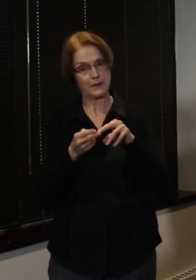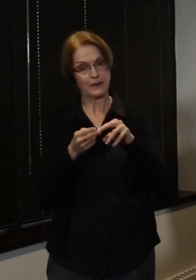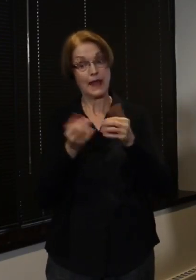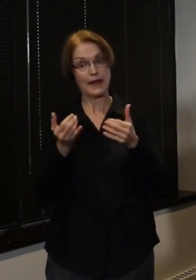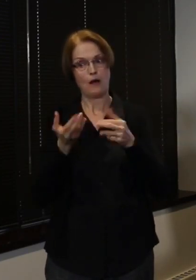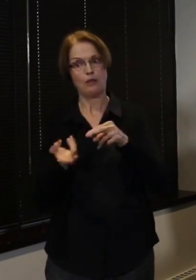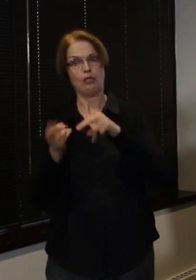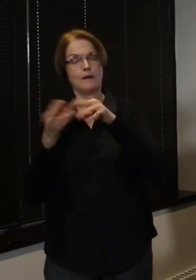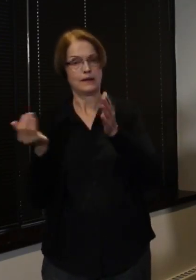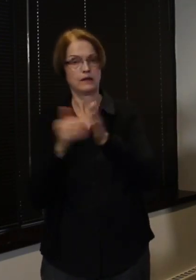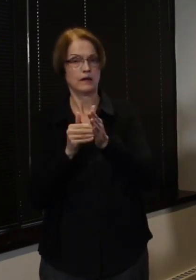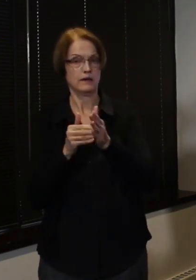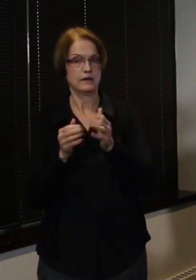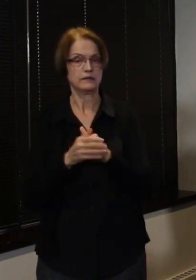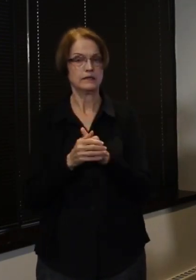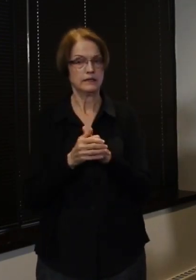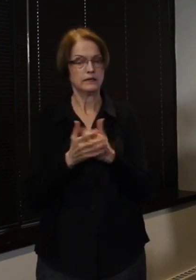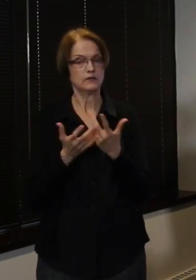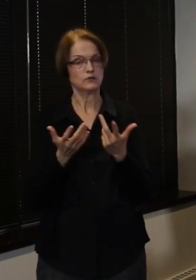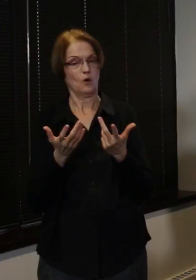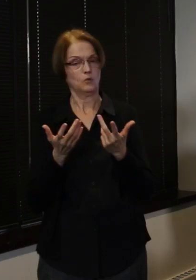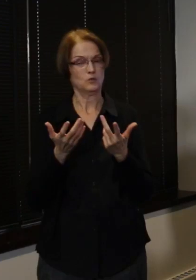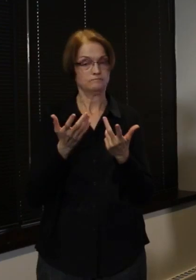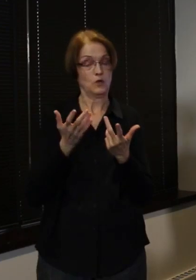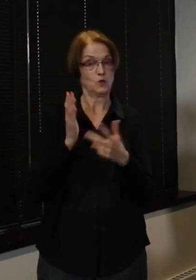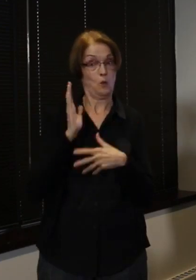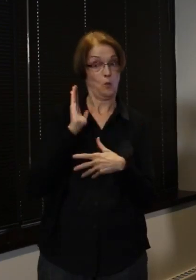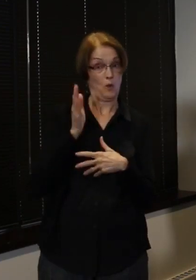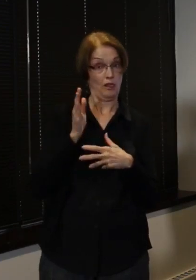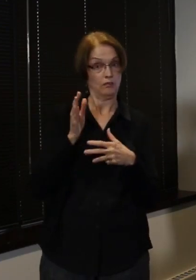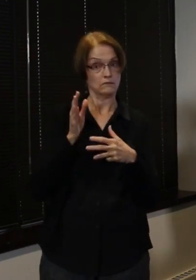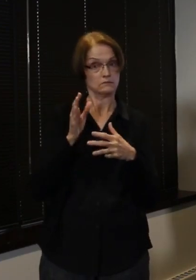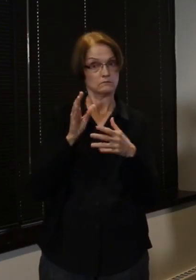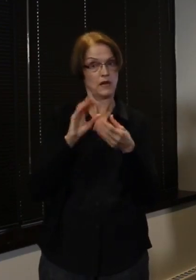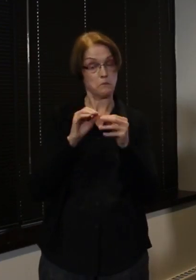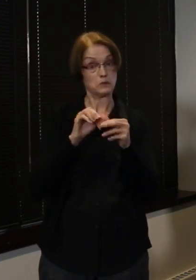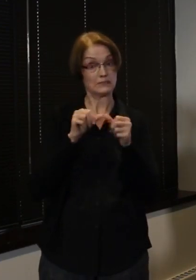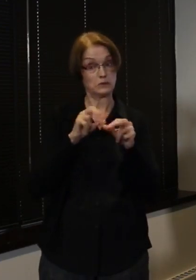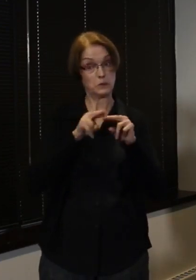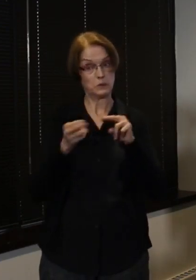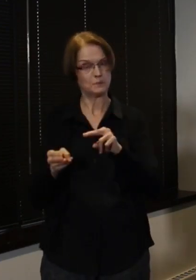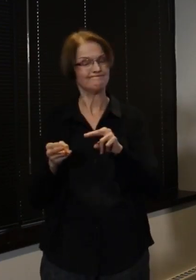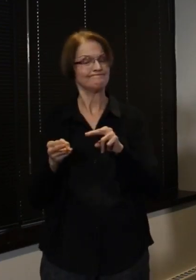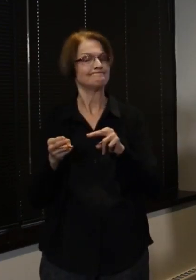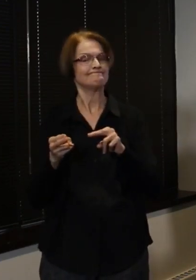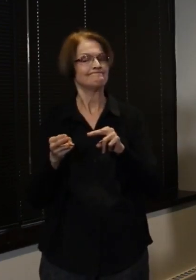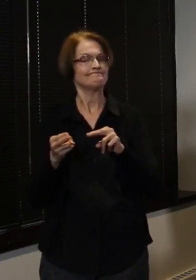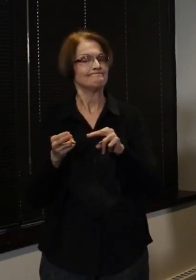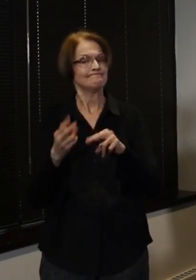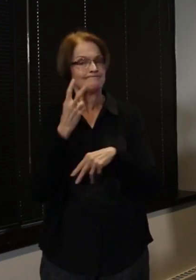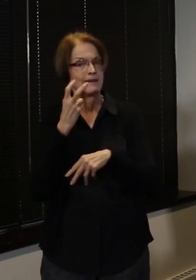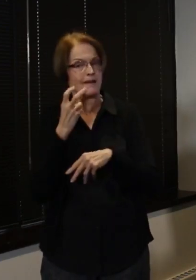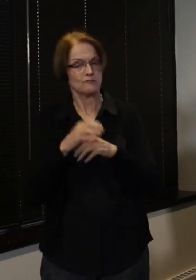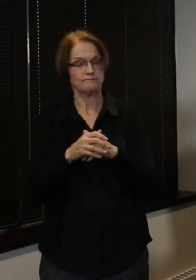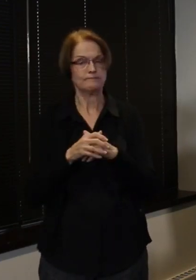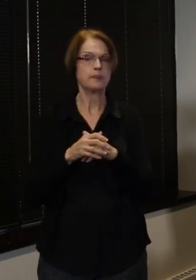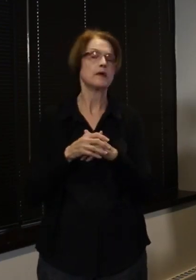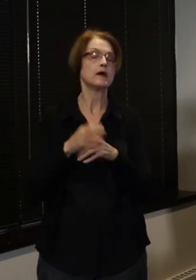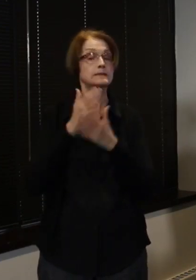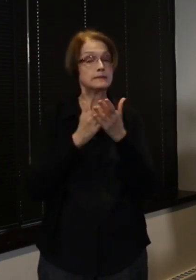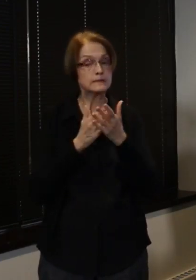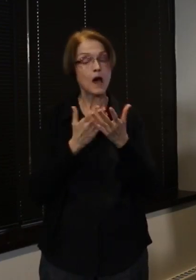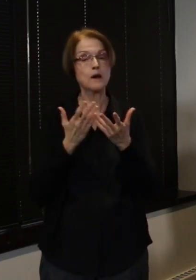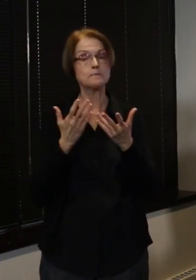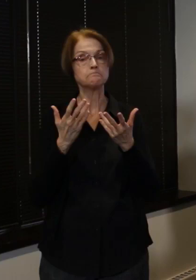caution that we're actually seeing a sustained decrease in transmission. Some of the admission numbers have